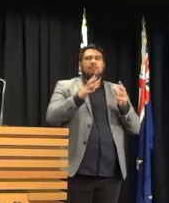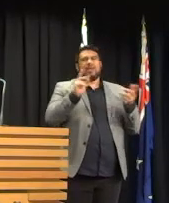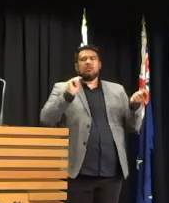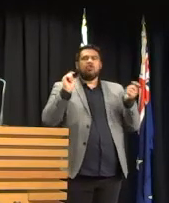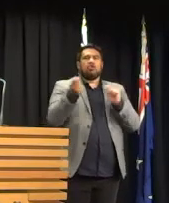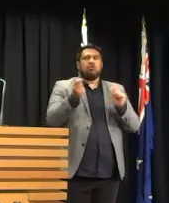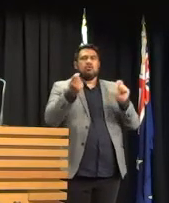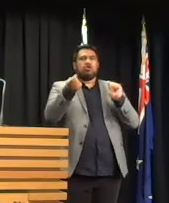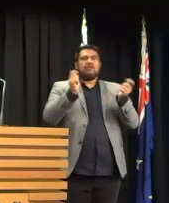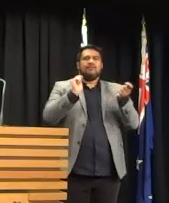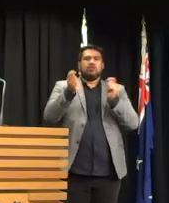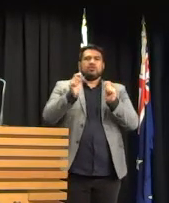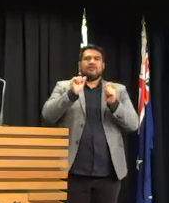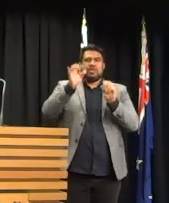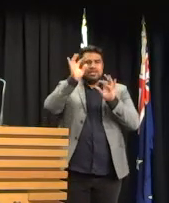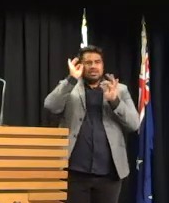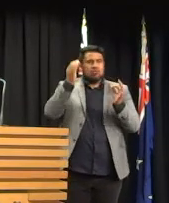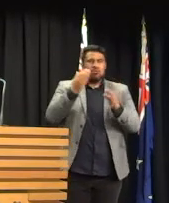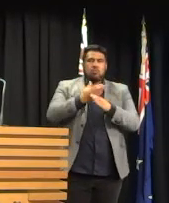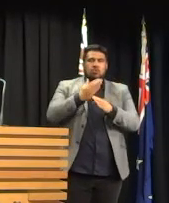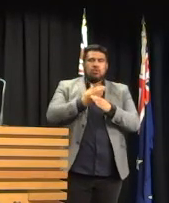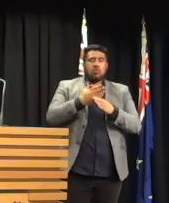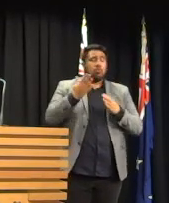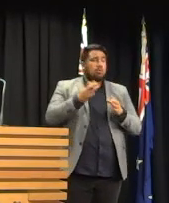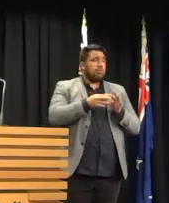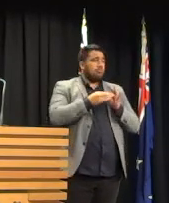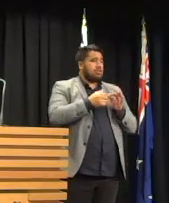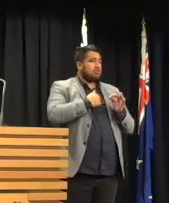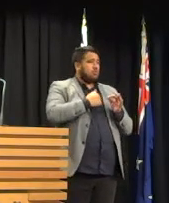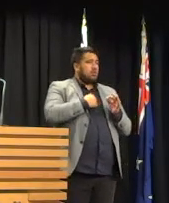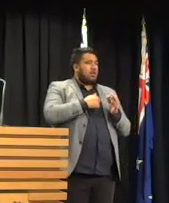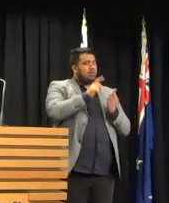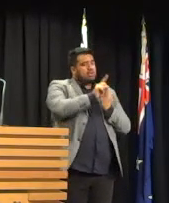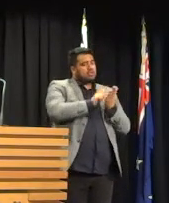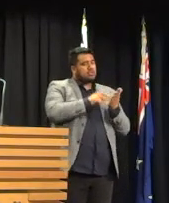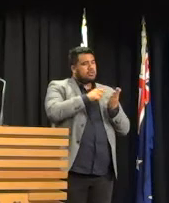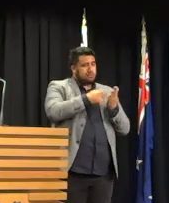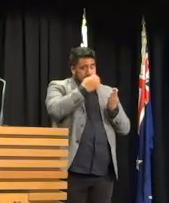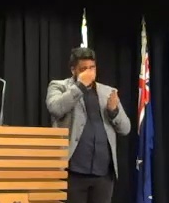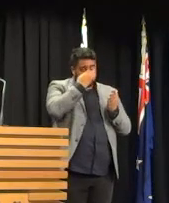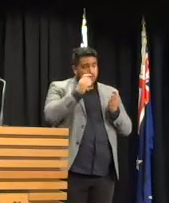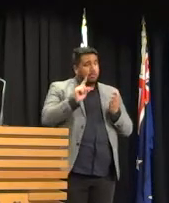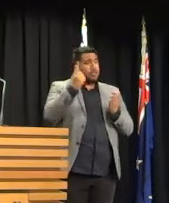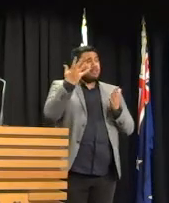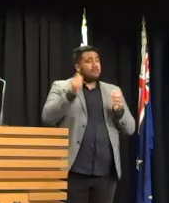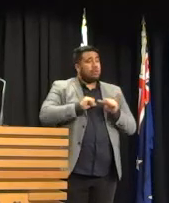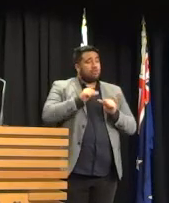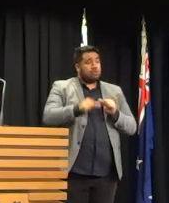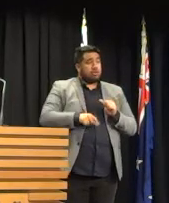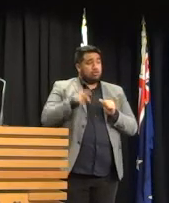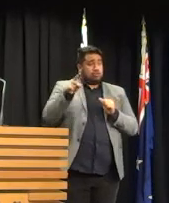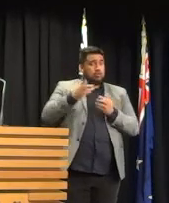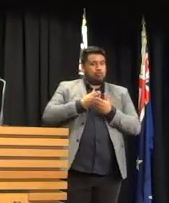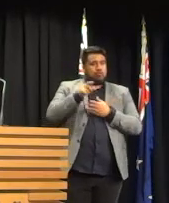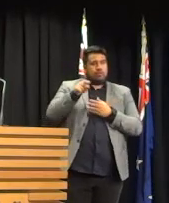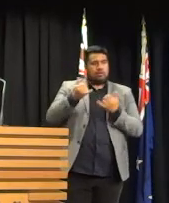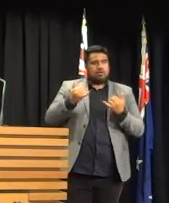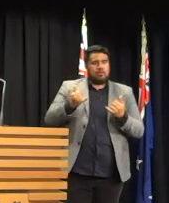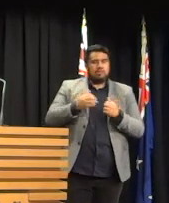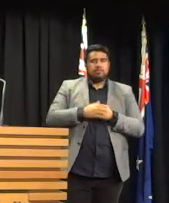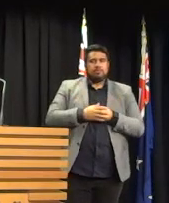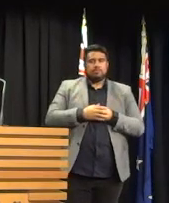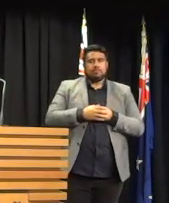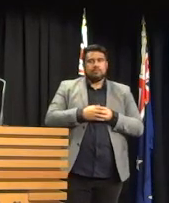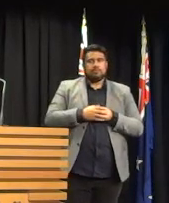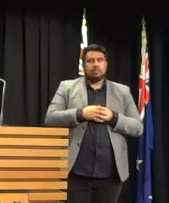mean, that relates to our dairy legislation, which obviously the Minister for Agriculture is going through at the moment. That hasn't always been, I think, the sole